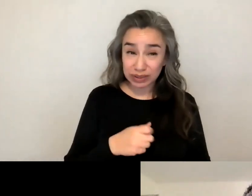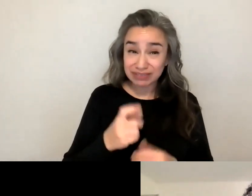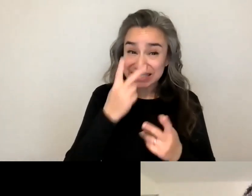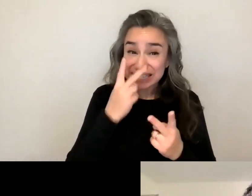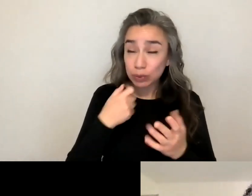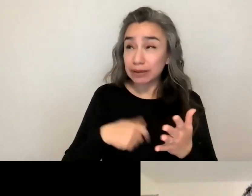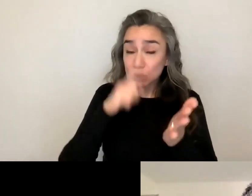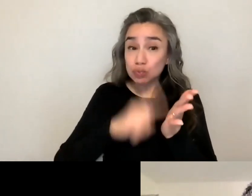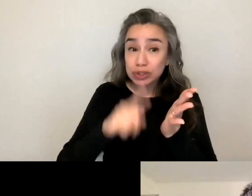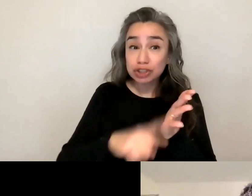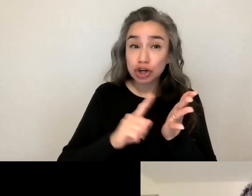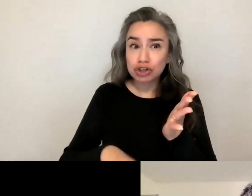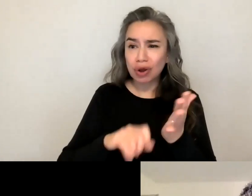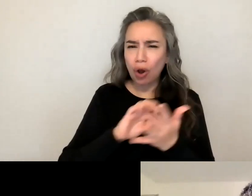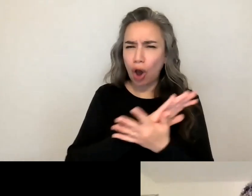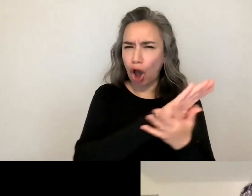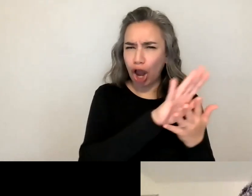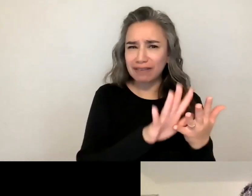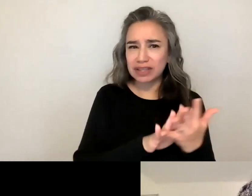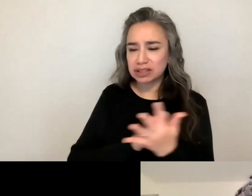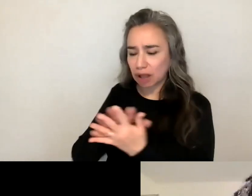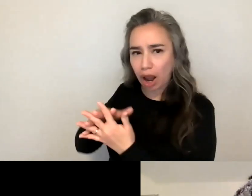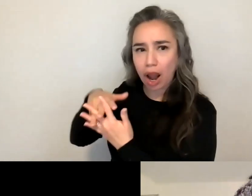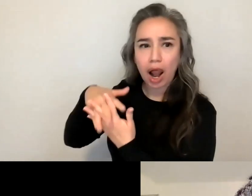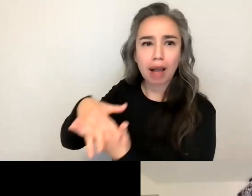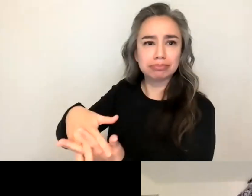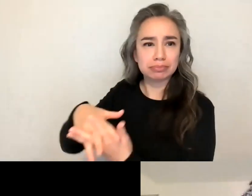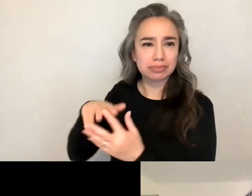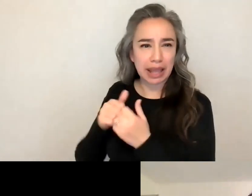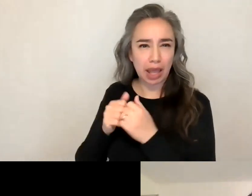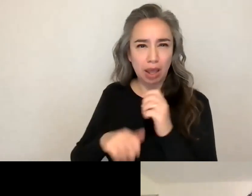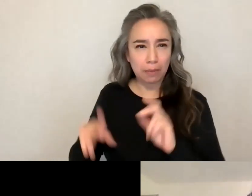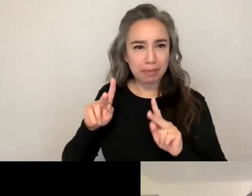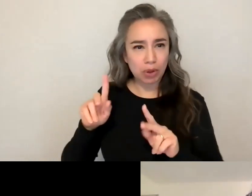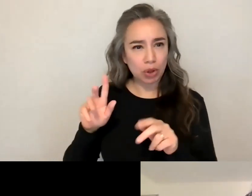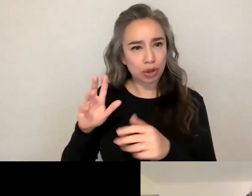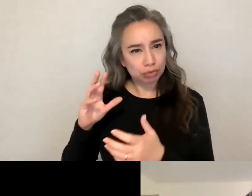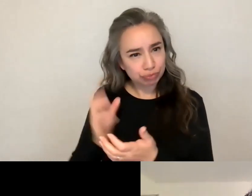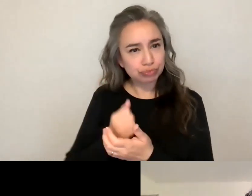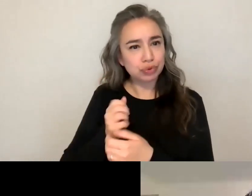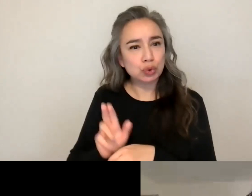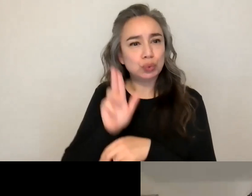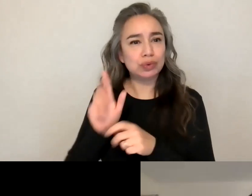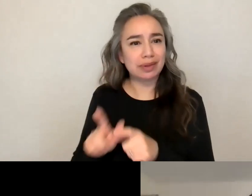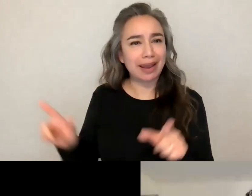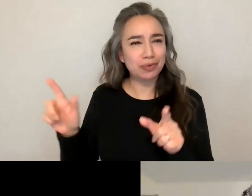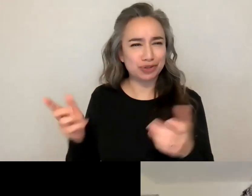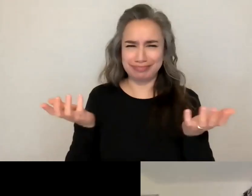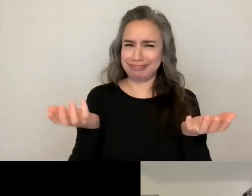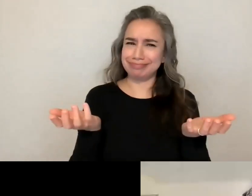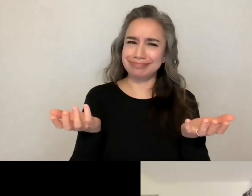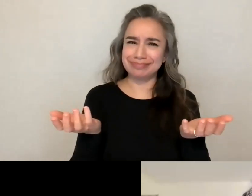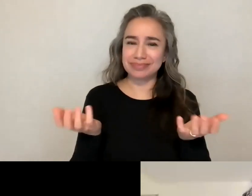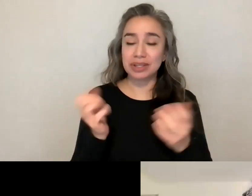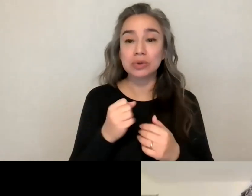are very much incorporated in how language is used, and so I think one of the biggest